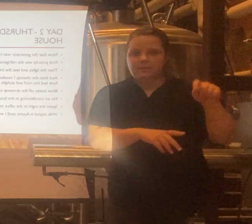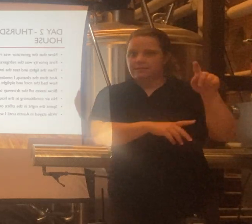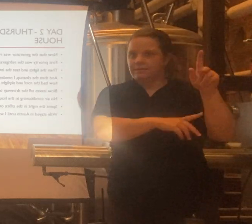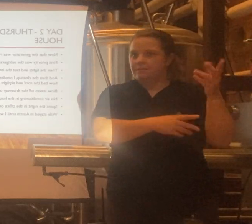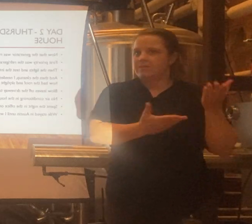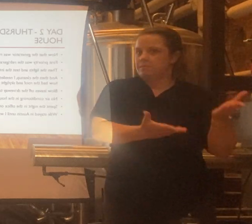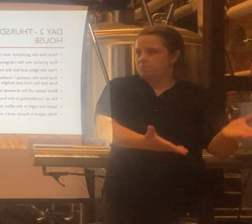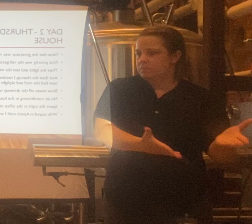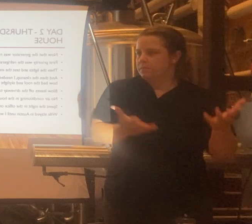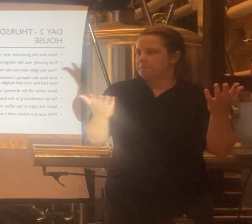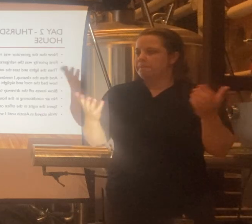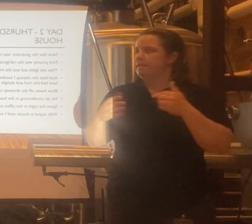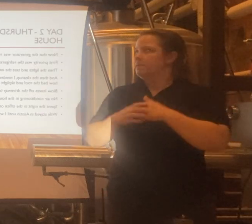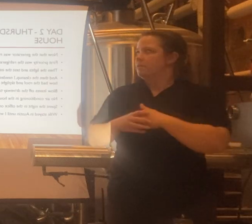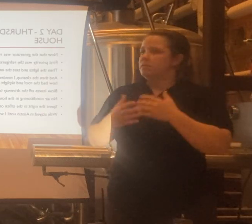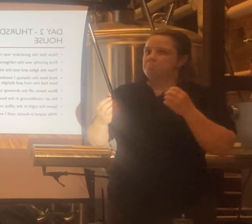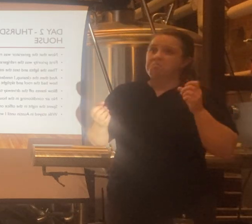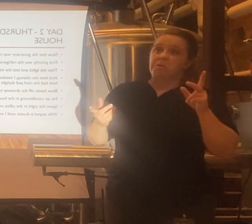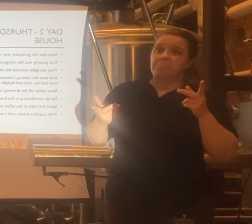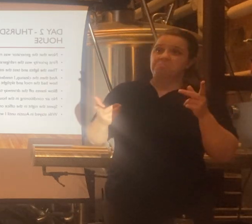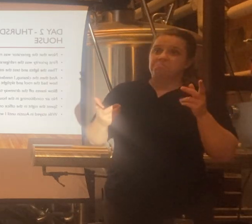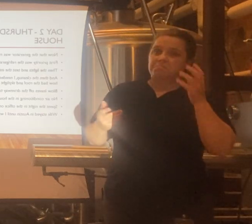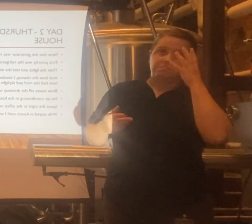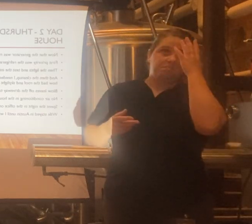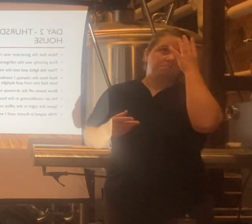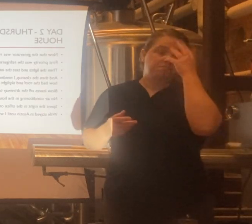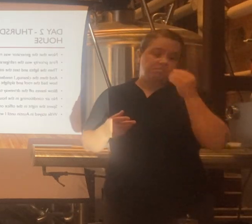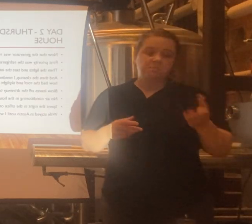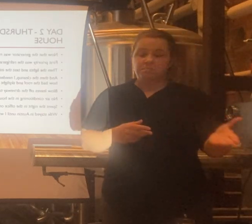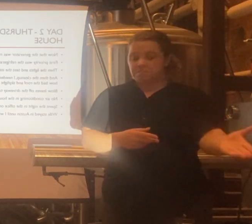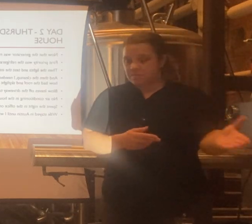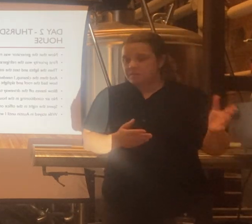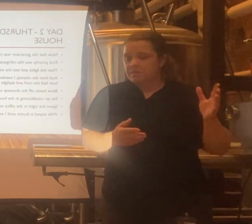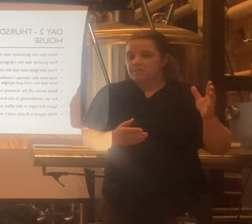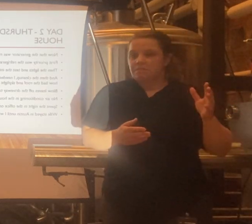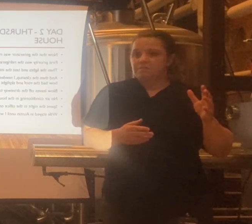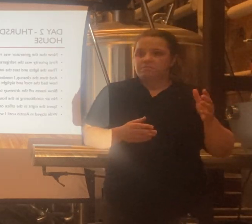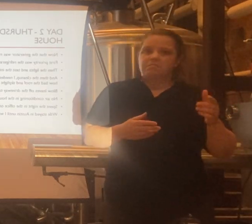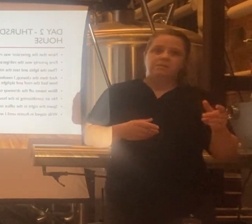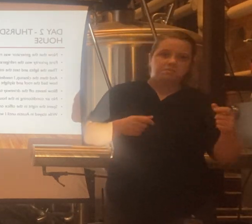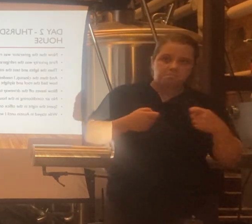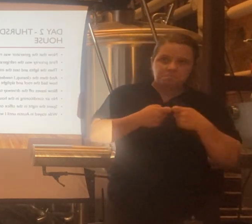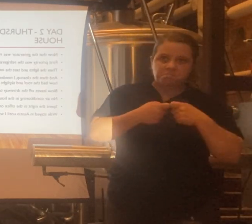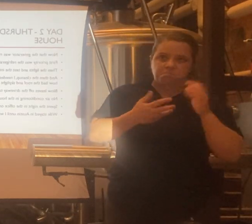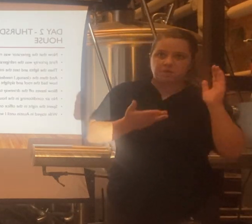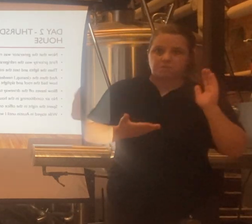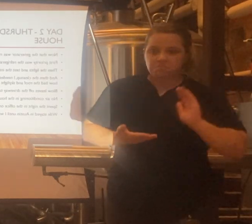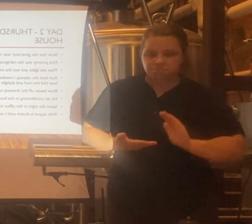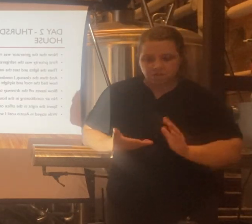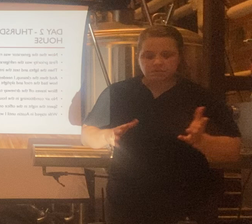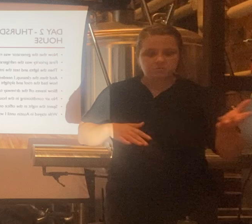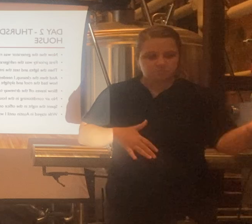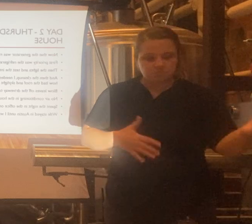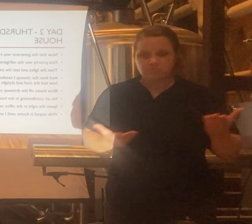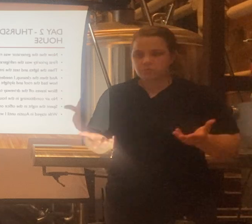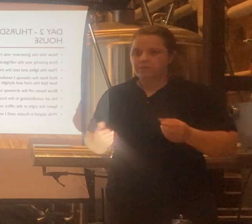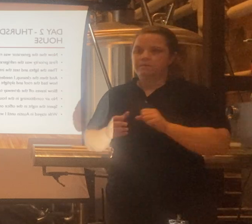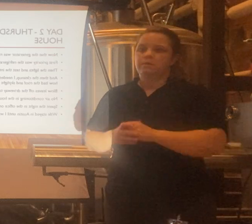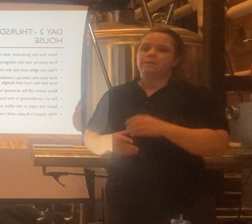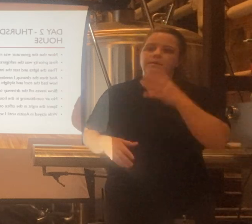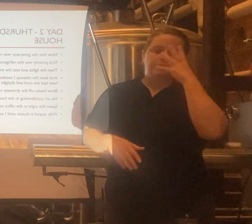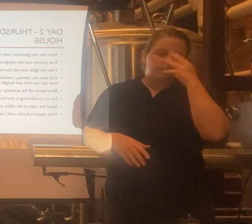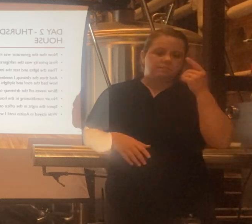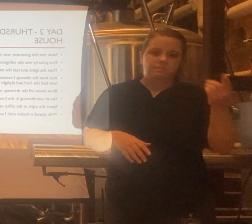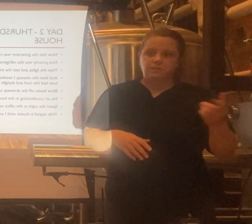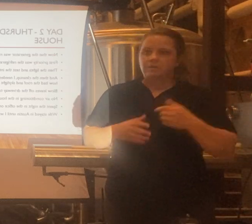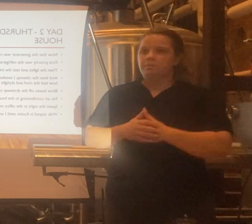6 months. So I just went ahead and said, well, I'm going to sleep in there. It's small, it's less power. And then I just spent the night there. And then the wife